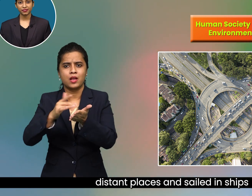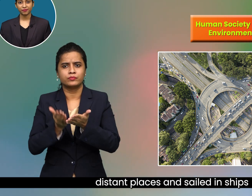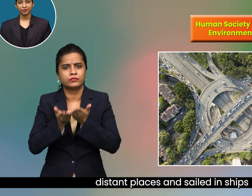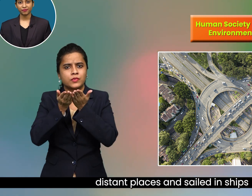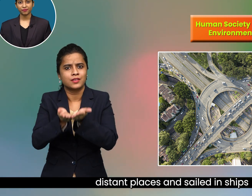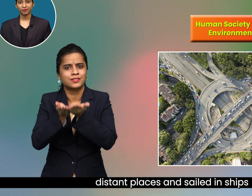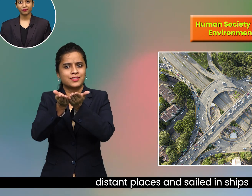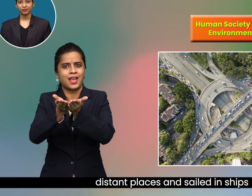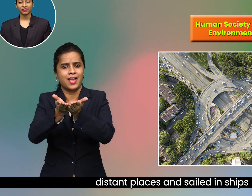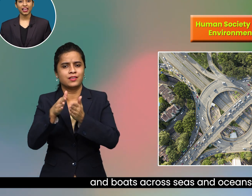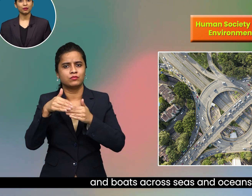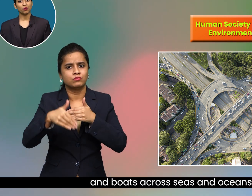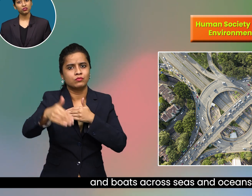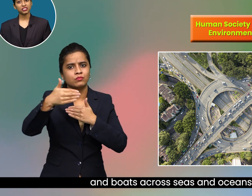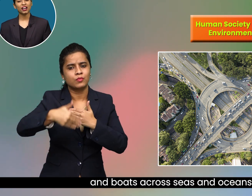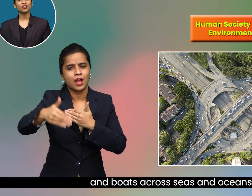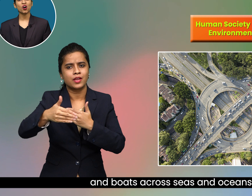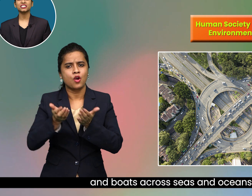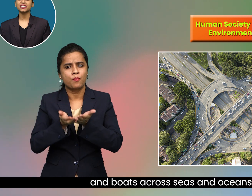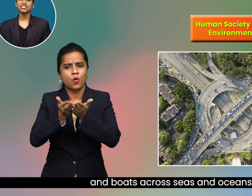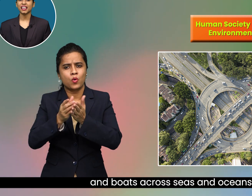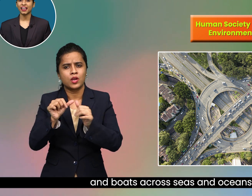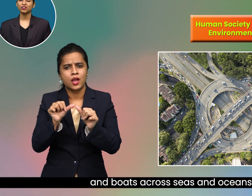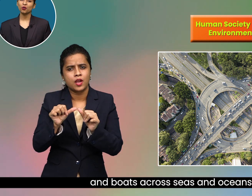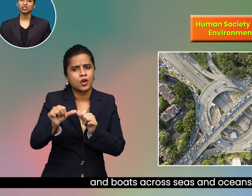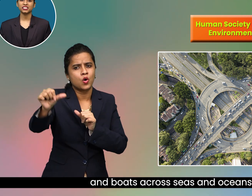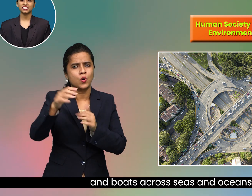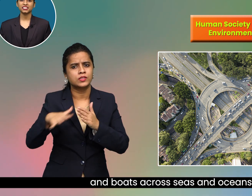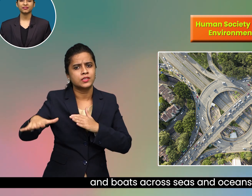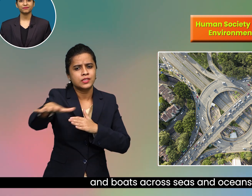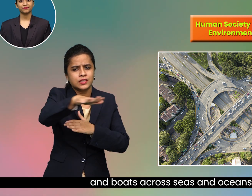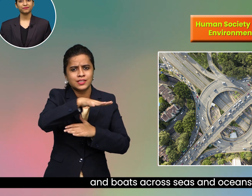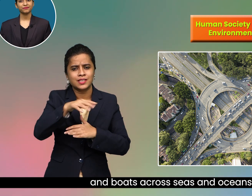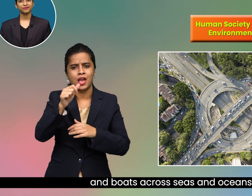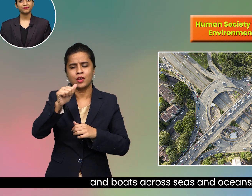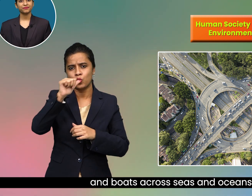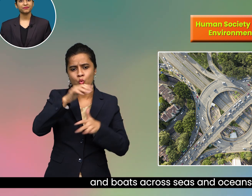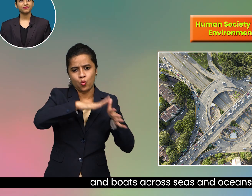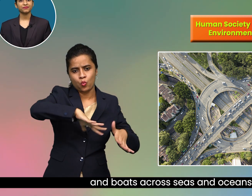ships and boats across seas and oceans.